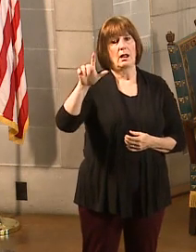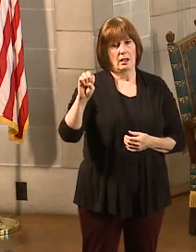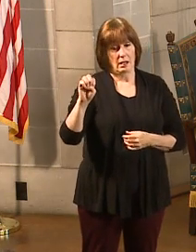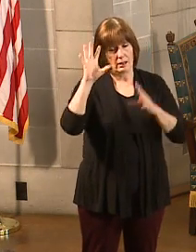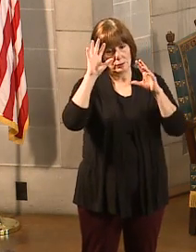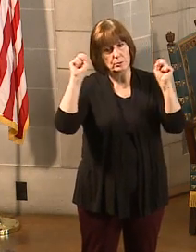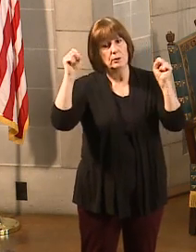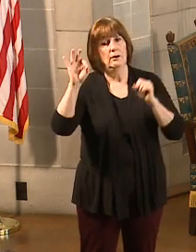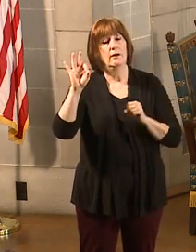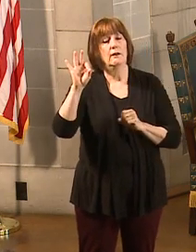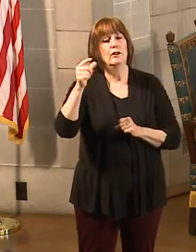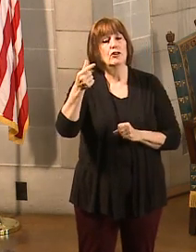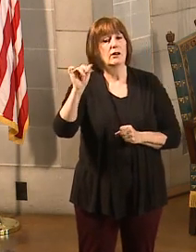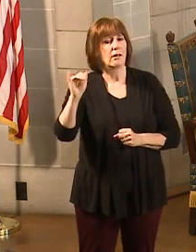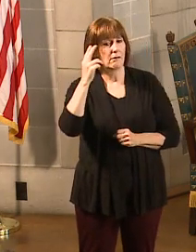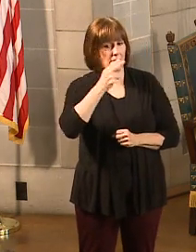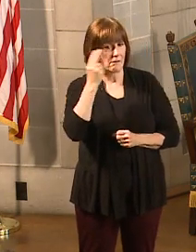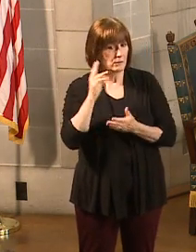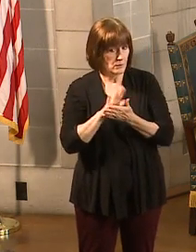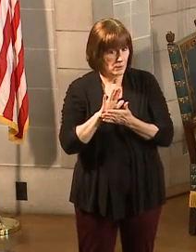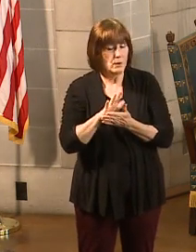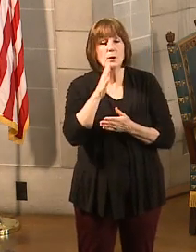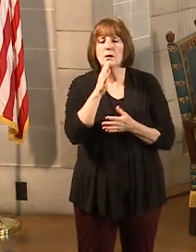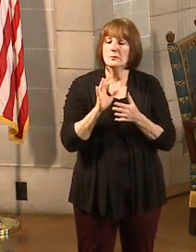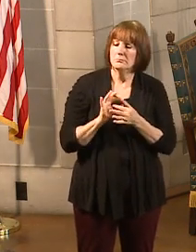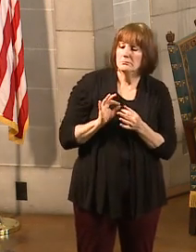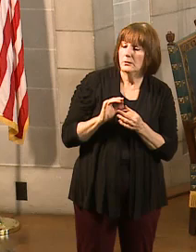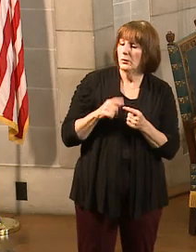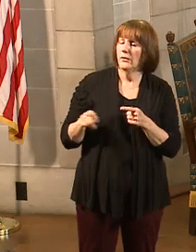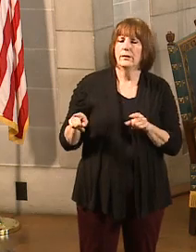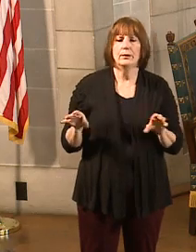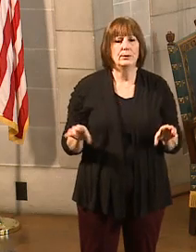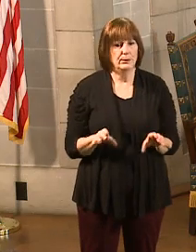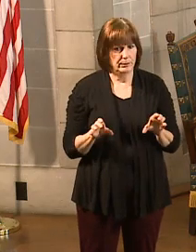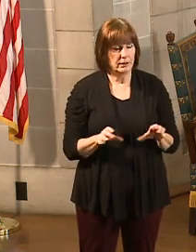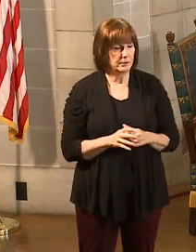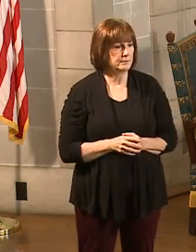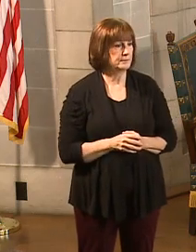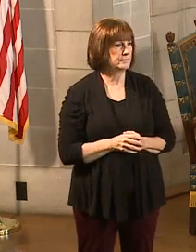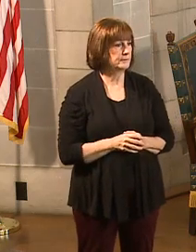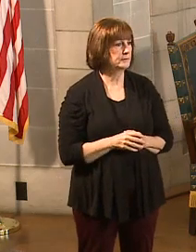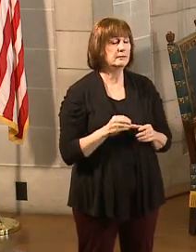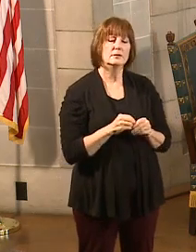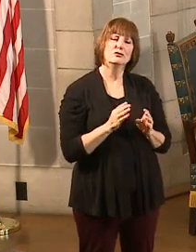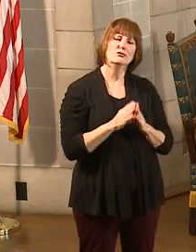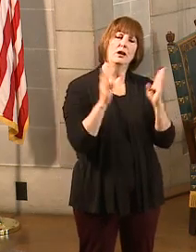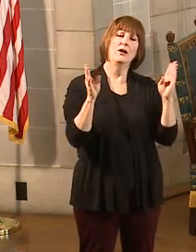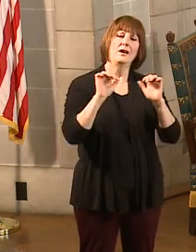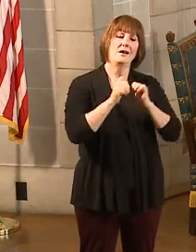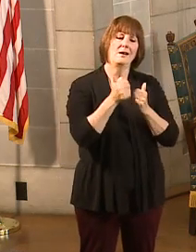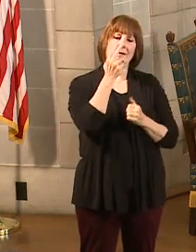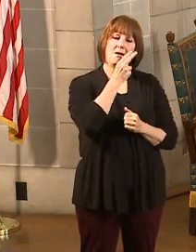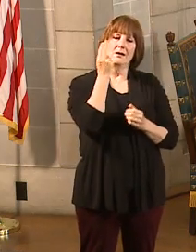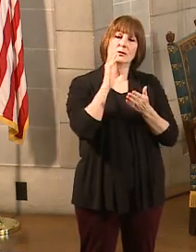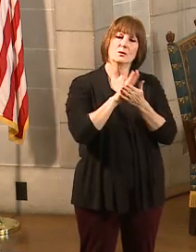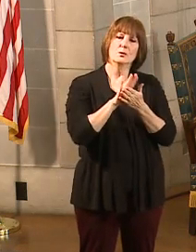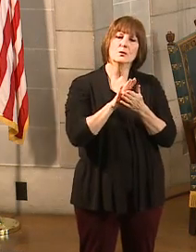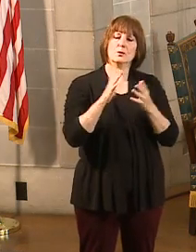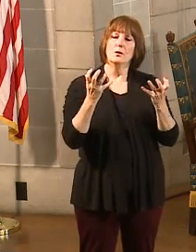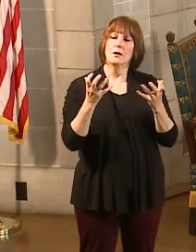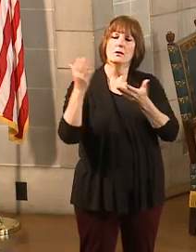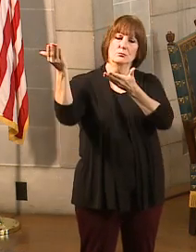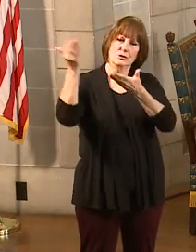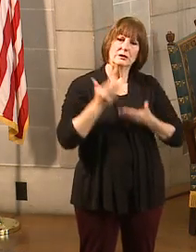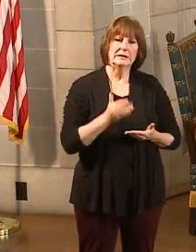Island Catholic schools, who's going to be talking to us about what they are doing and just in general about how the Catholic schools are thinking about bringing kids